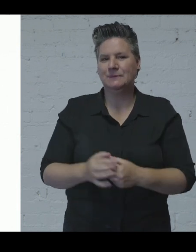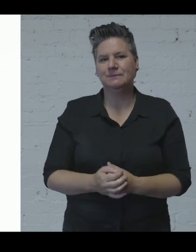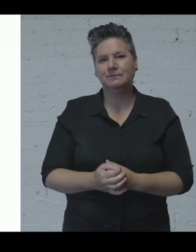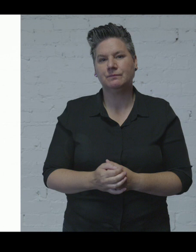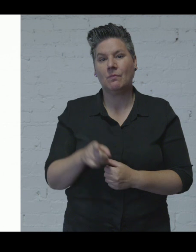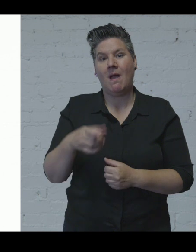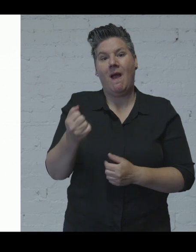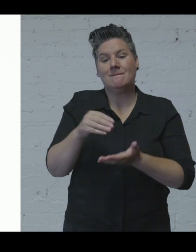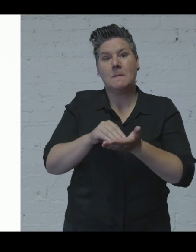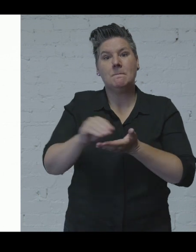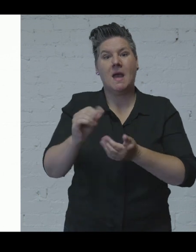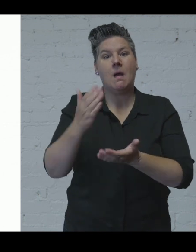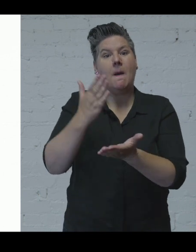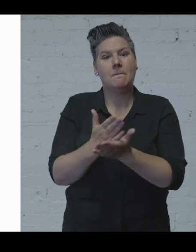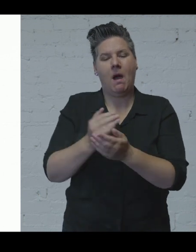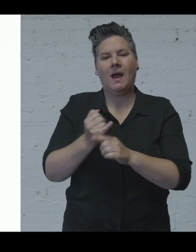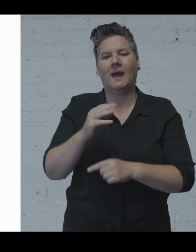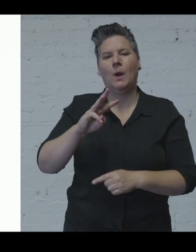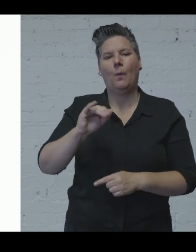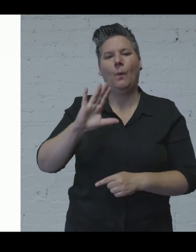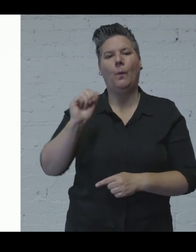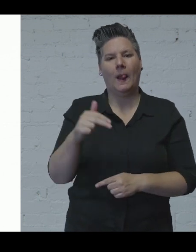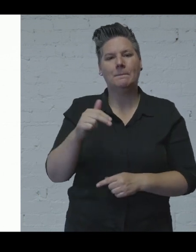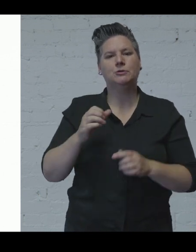The museum is within a 5 to 15 minute walk